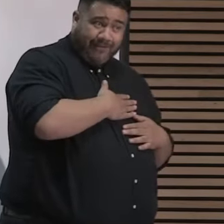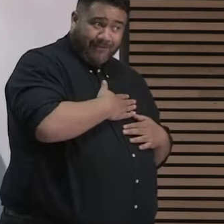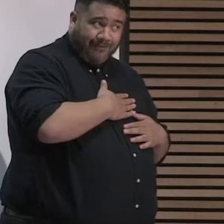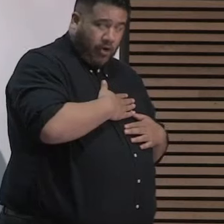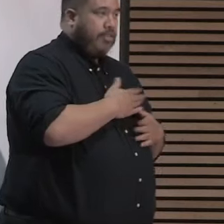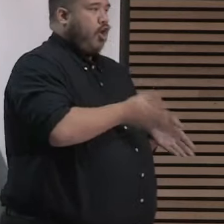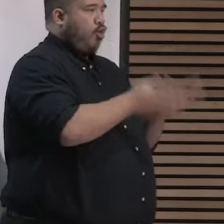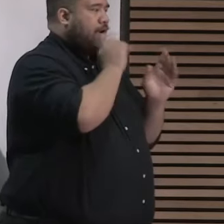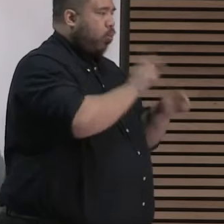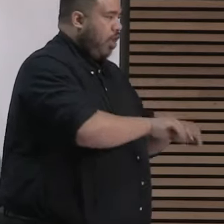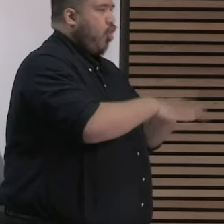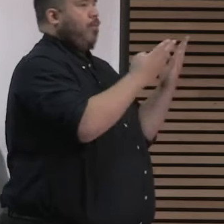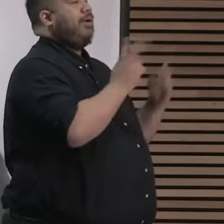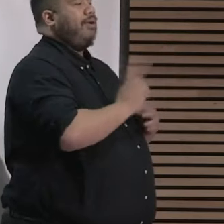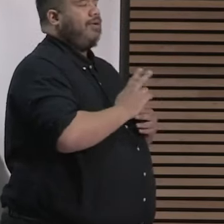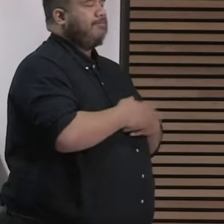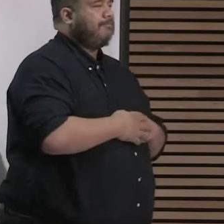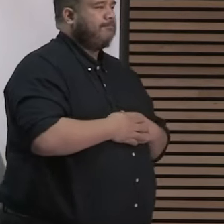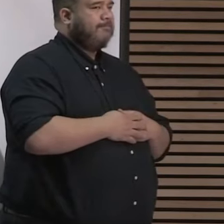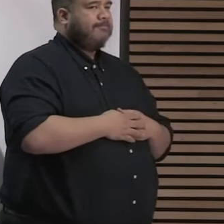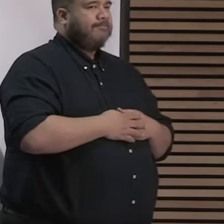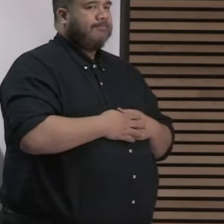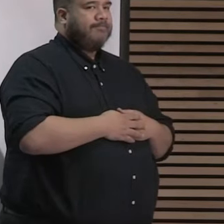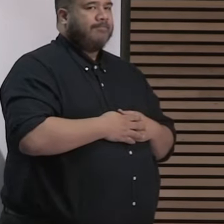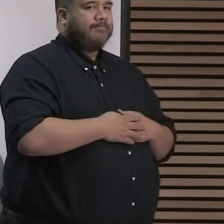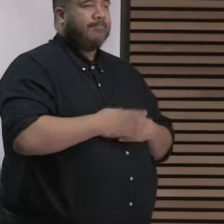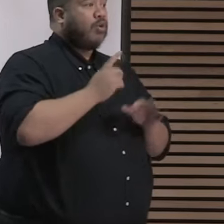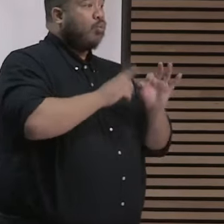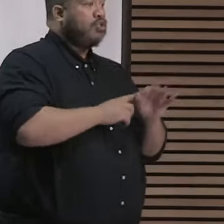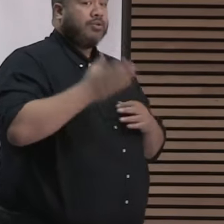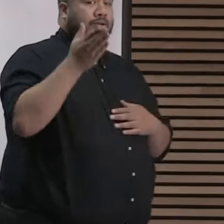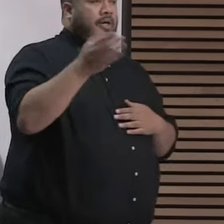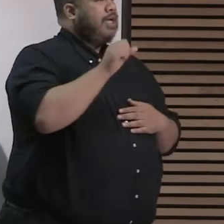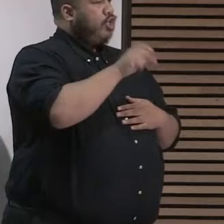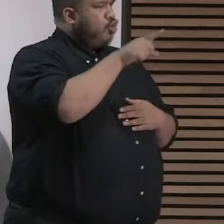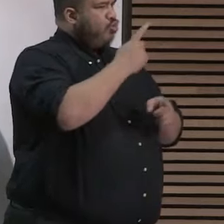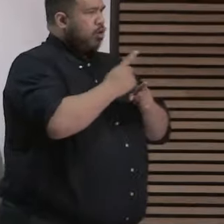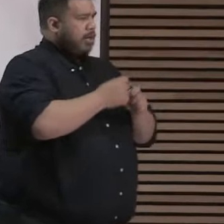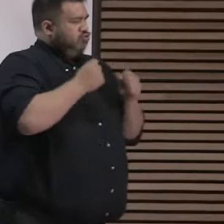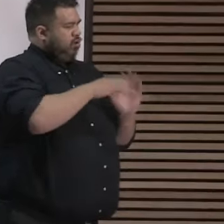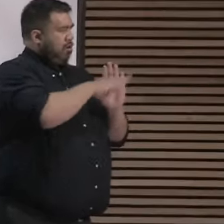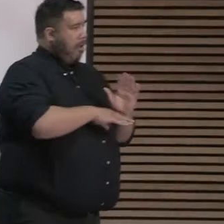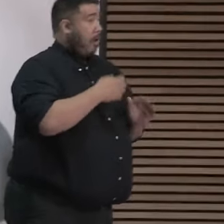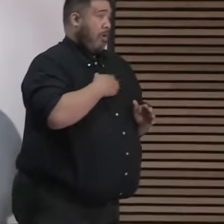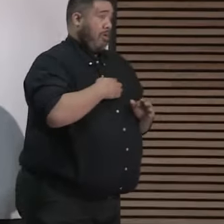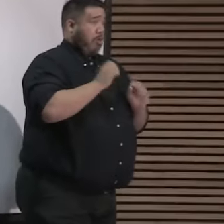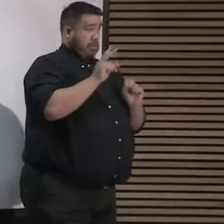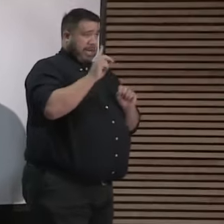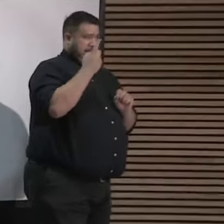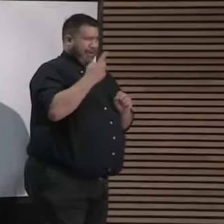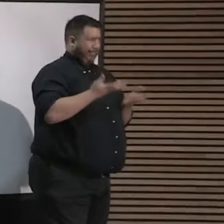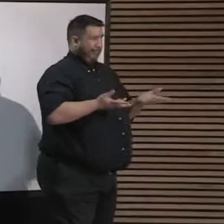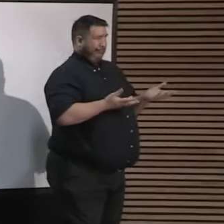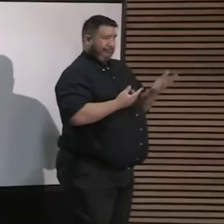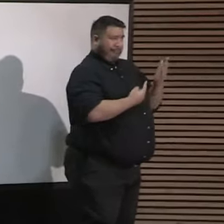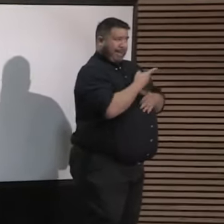resumed. Minister. Thank you. We'll take your questions, You Jess. talk about strong protocols, but how can you say that when obviously there was